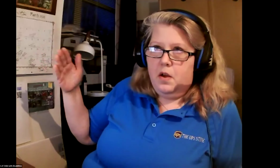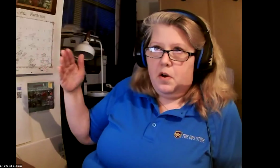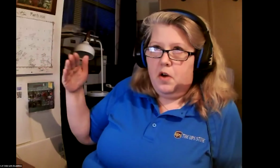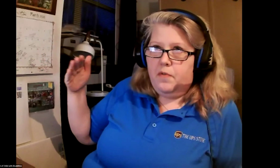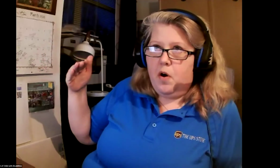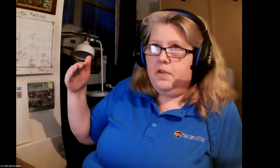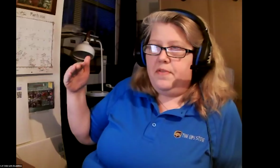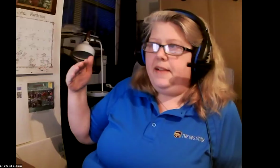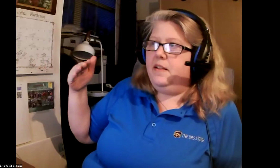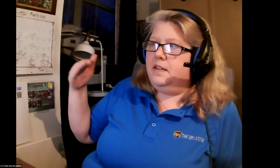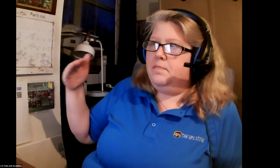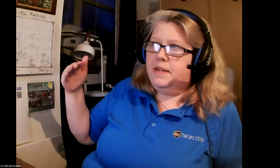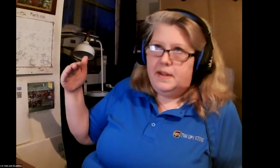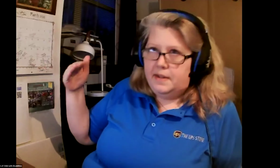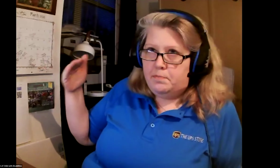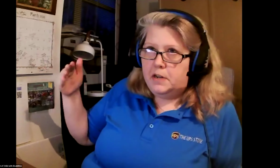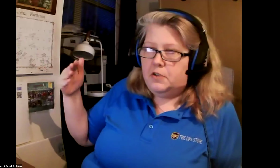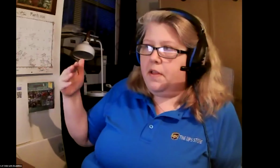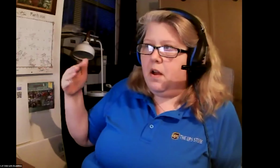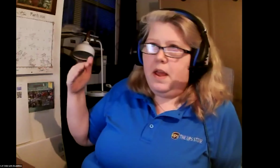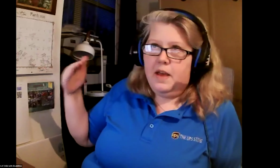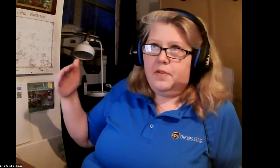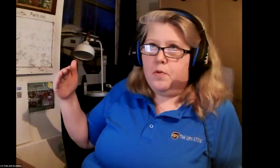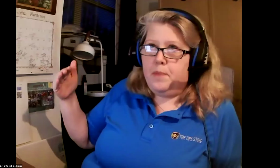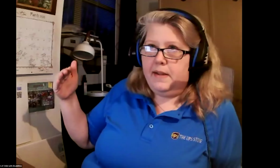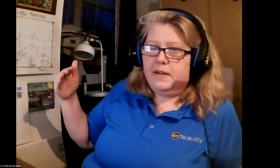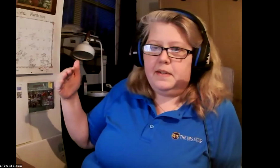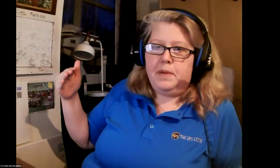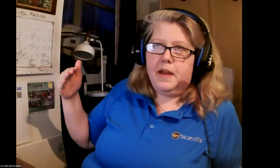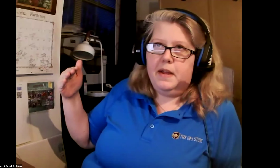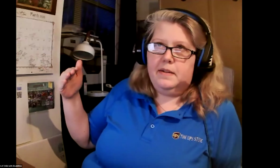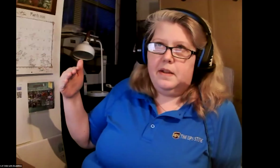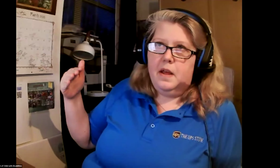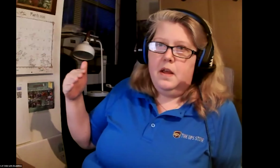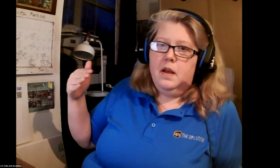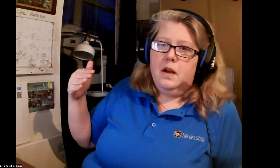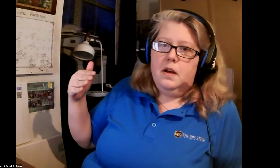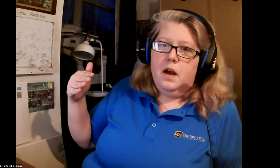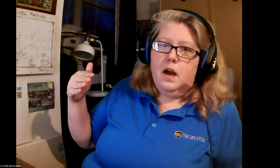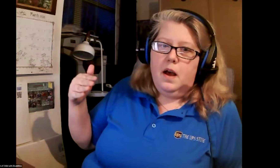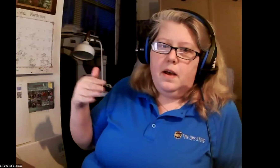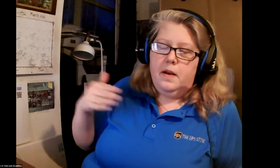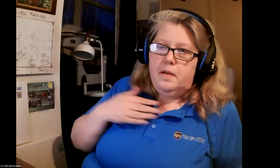century of all the things that it's missing, especially on an ethical basis? Because